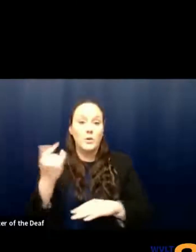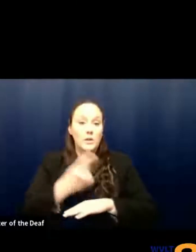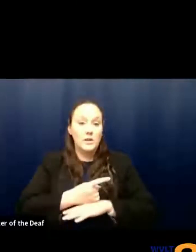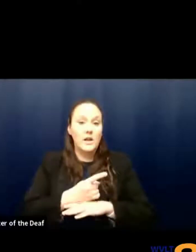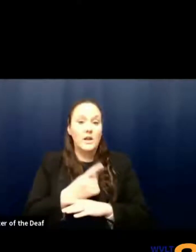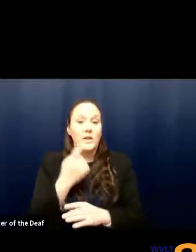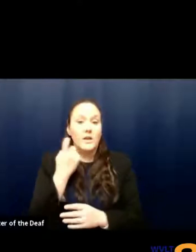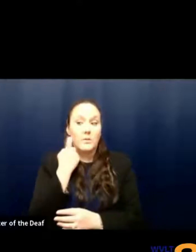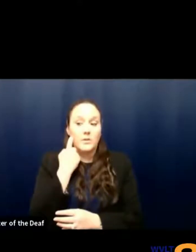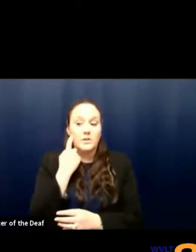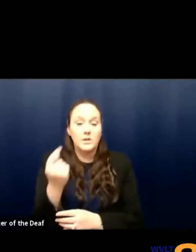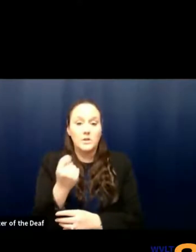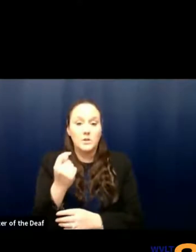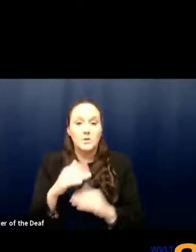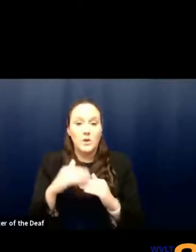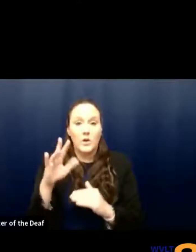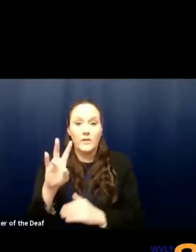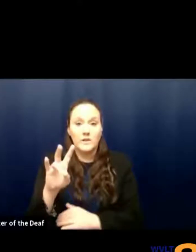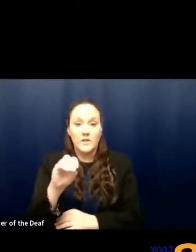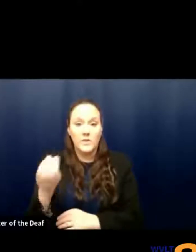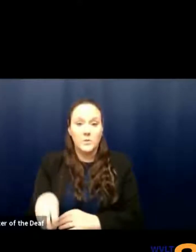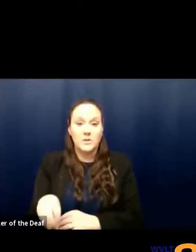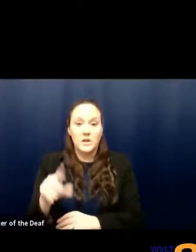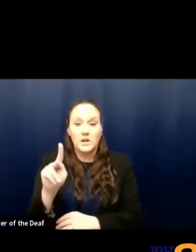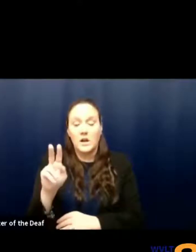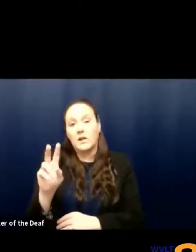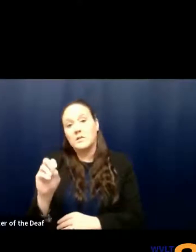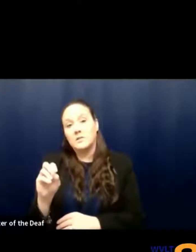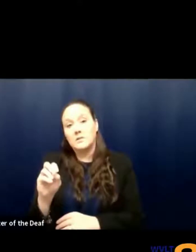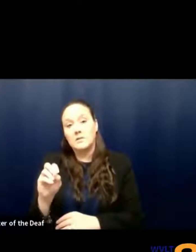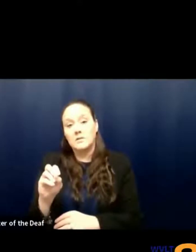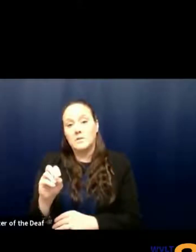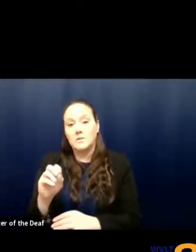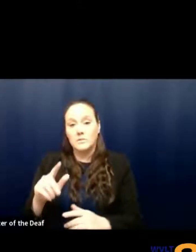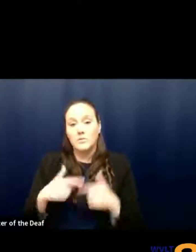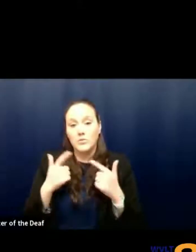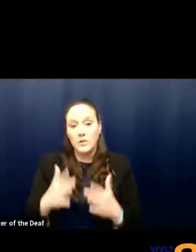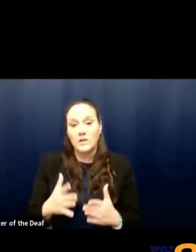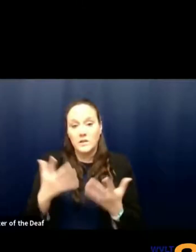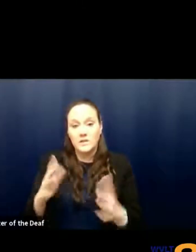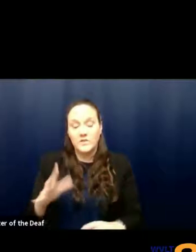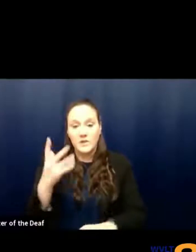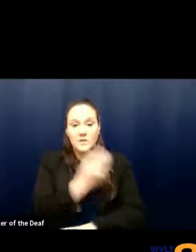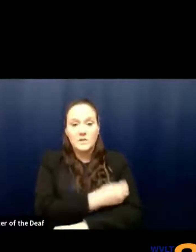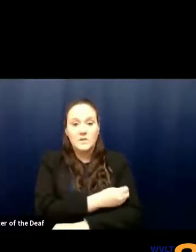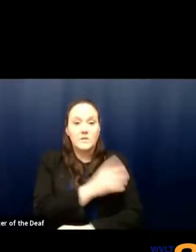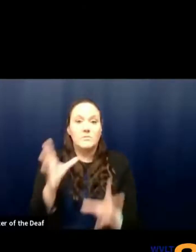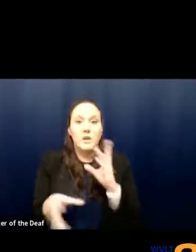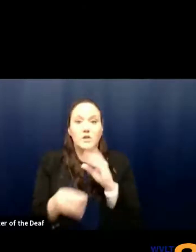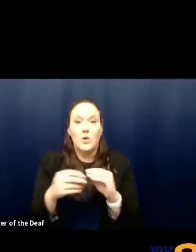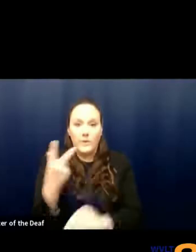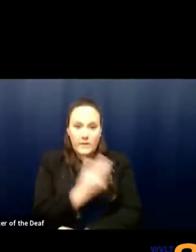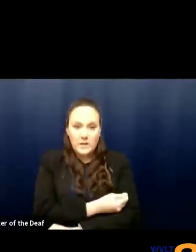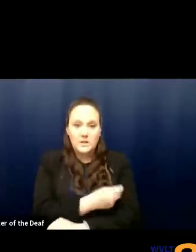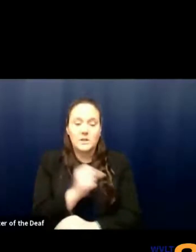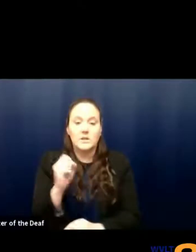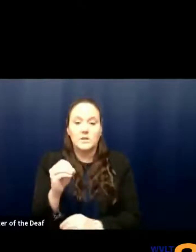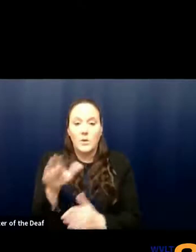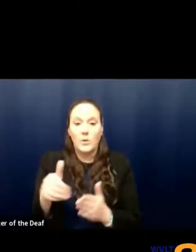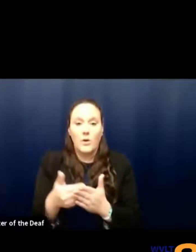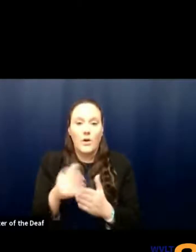little over 7% of Knox County residents that had received the total vaccine. So all of those would have had to get their first